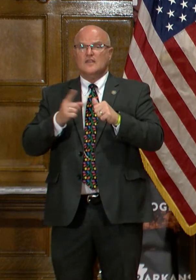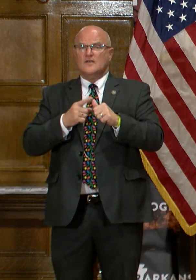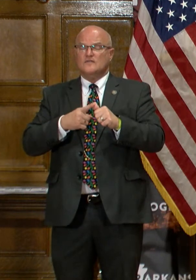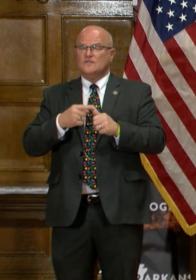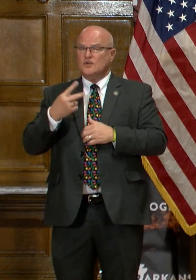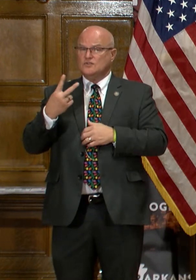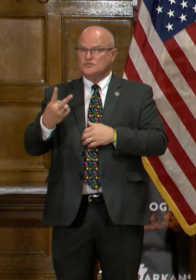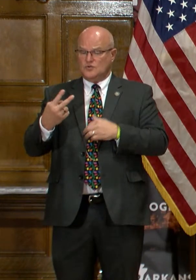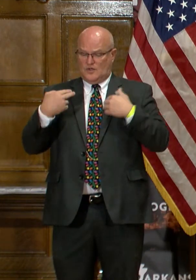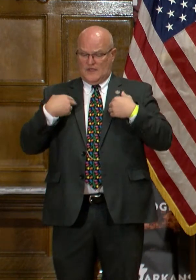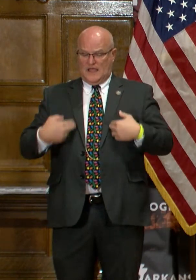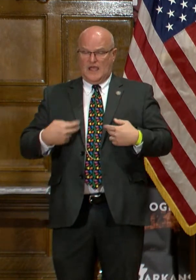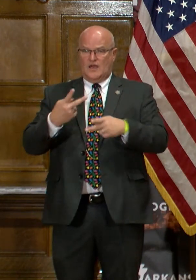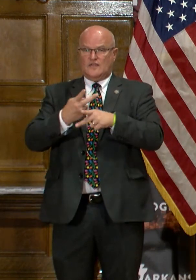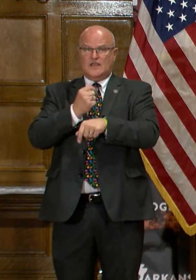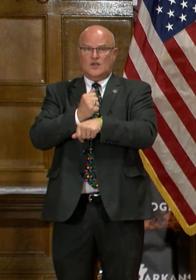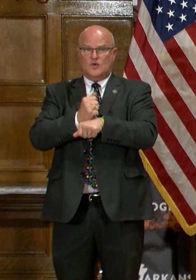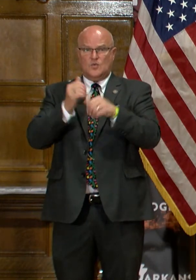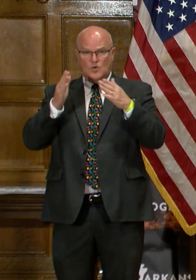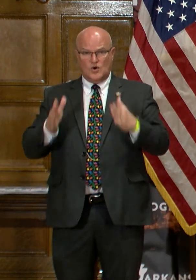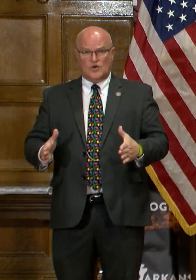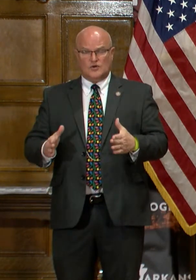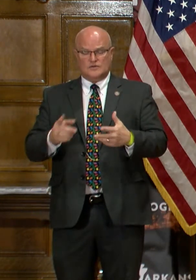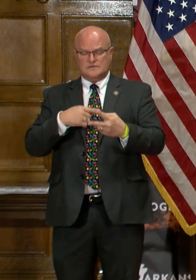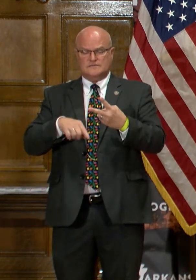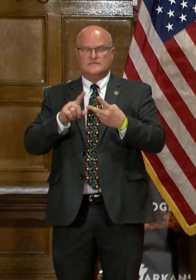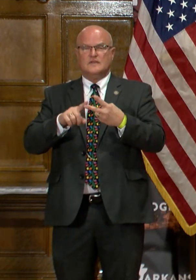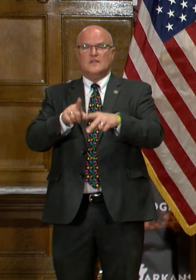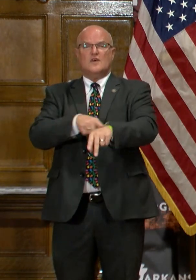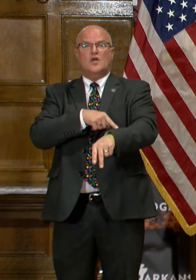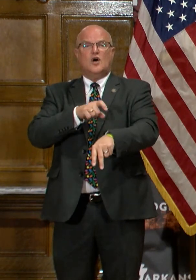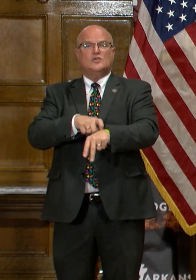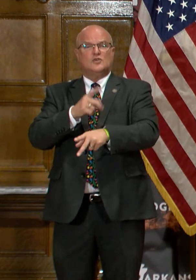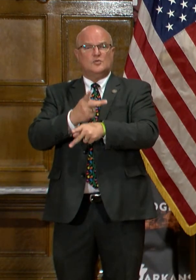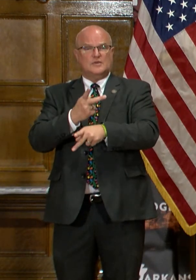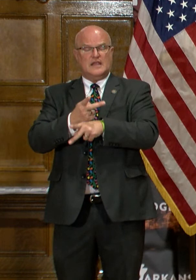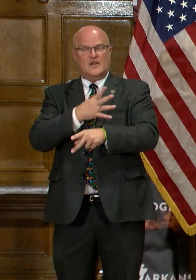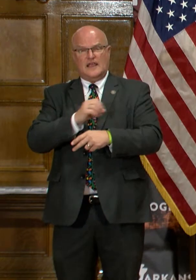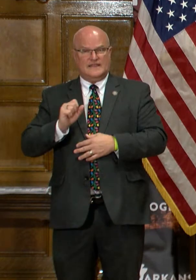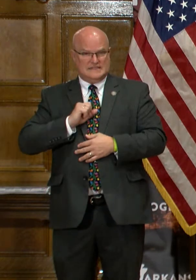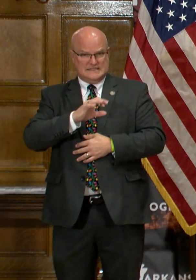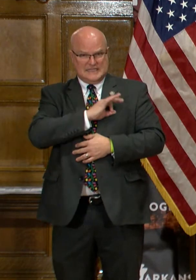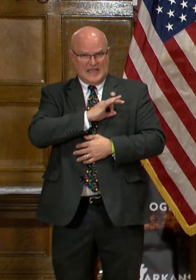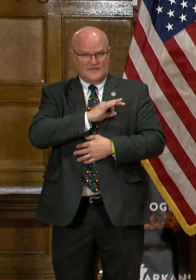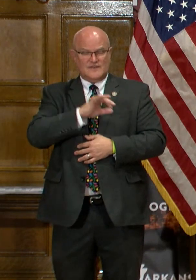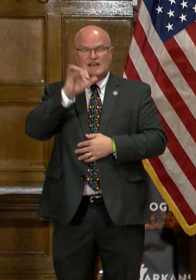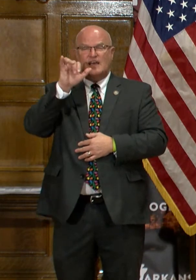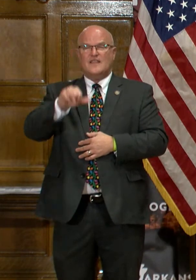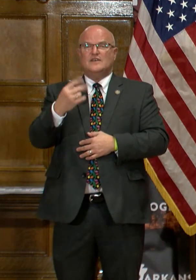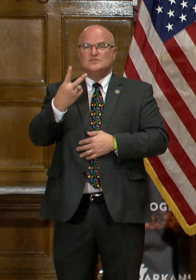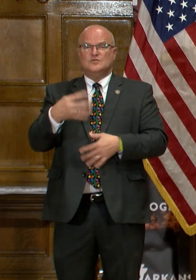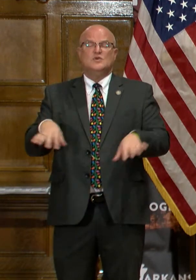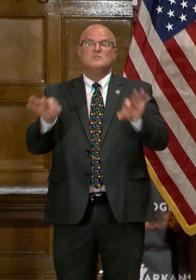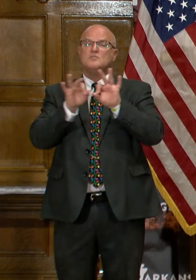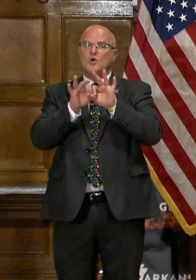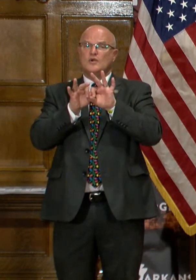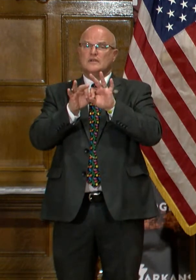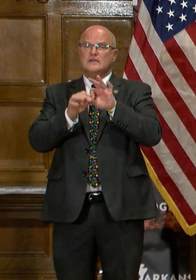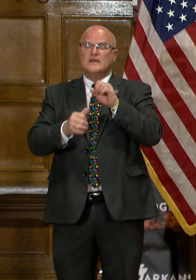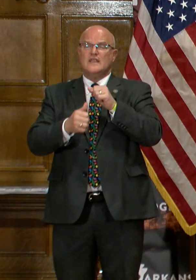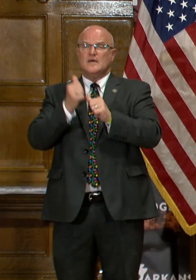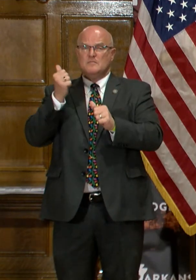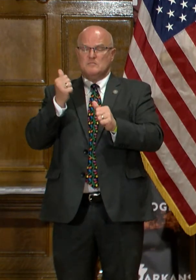priorities, again, are the healthcare workers and then the long-term care residents and staff. Those are 2 important ones, the